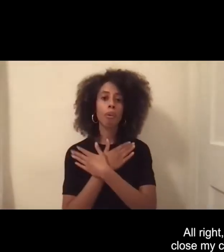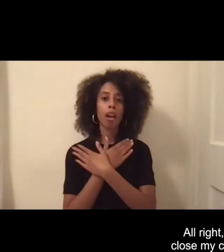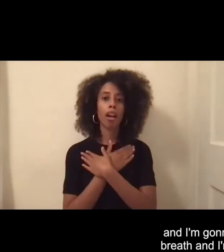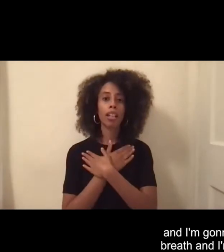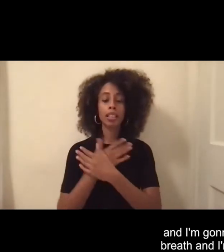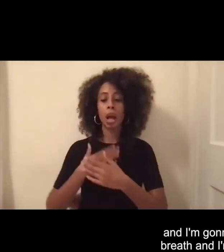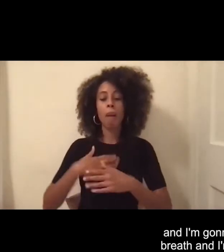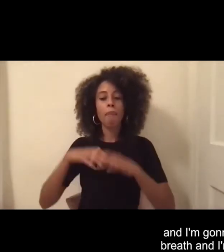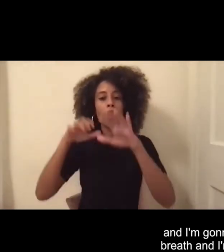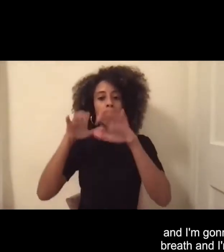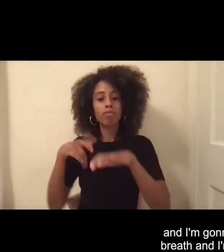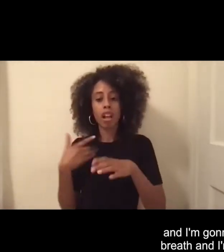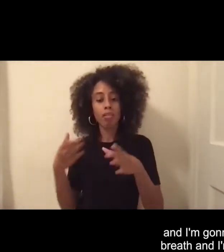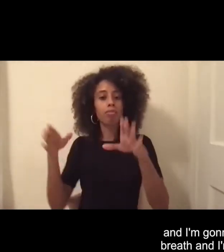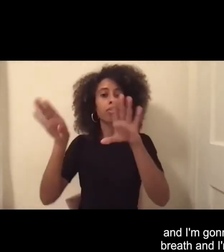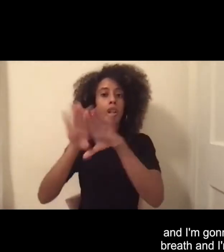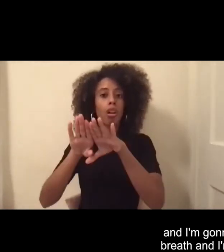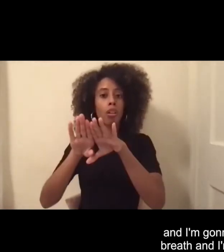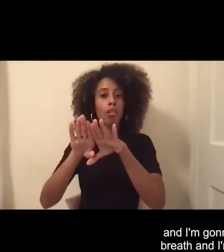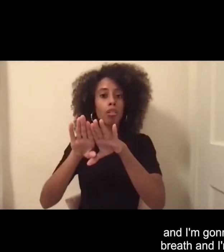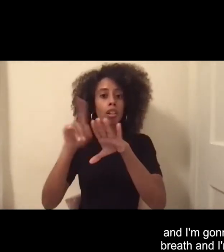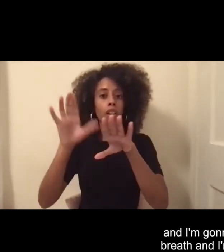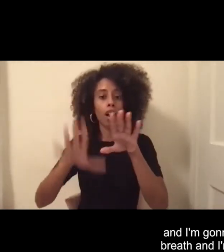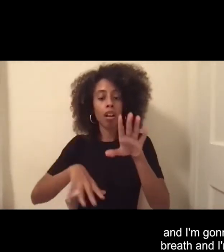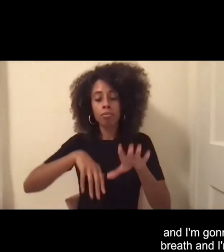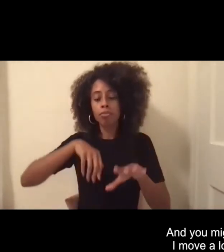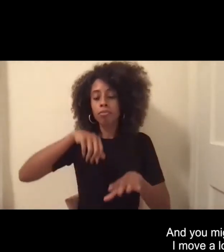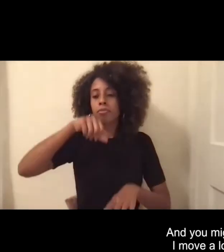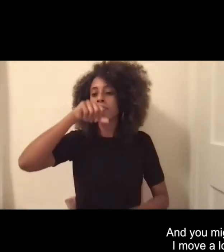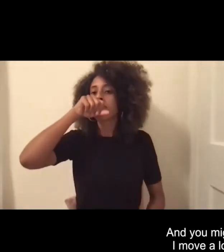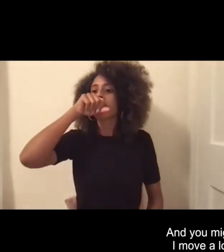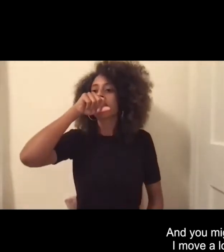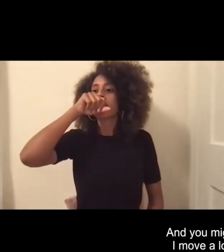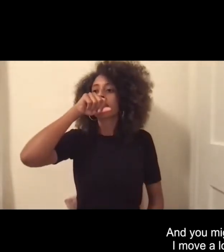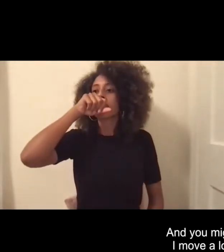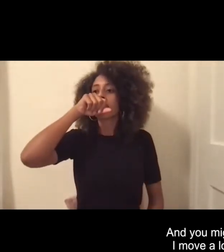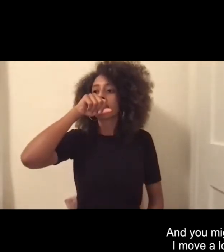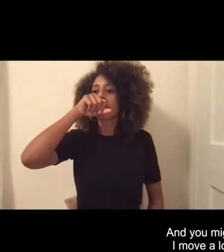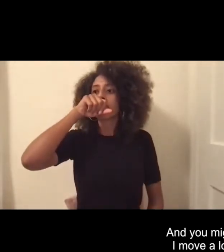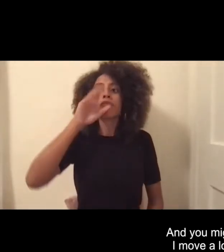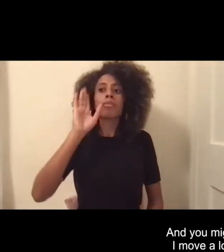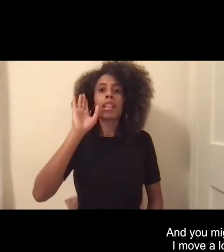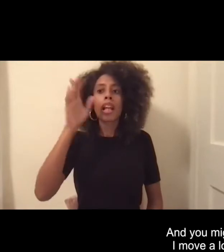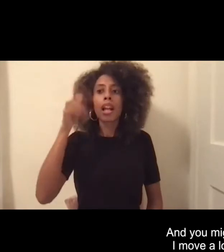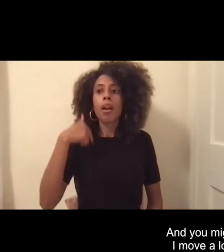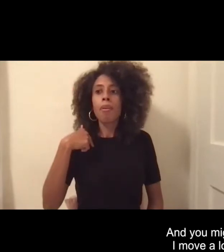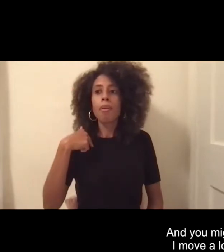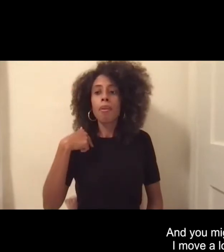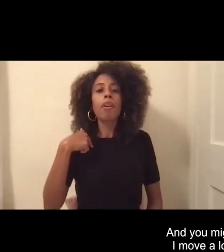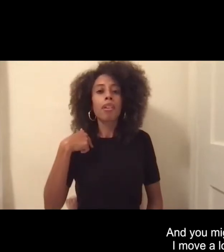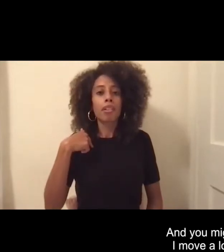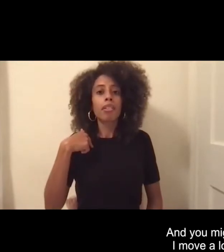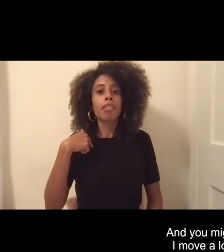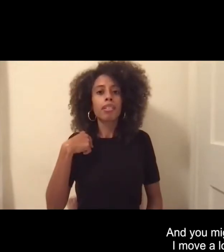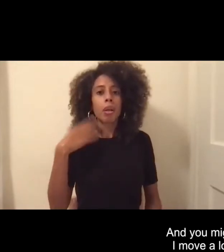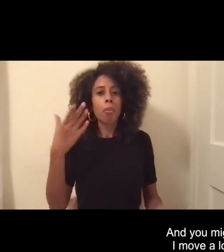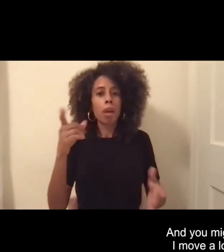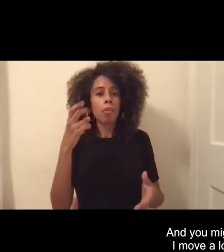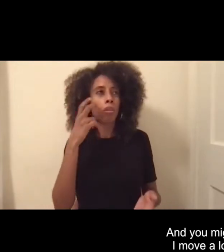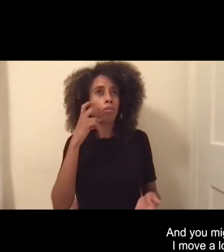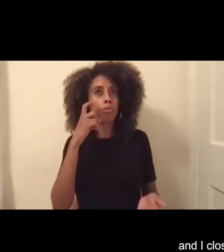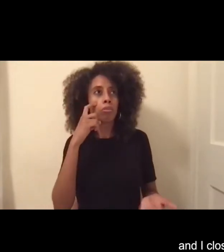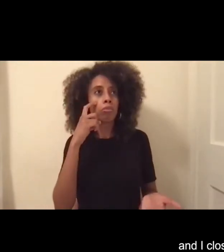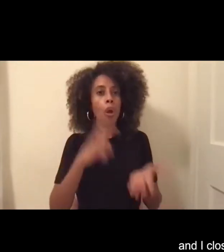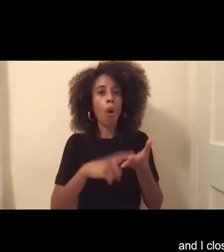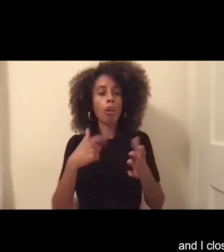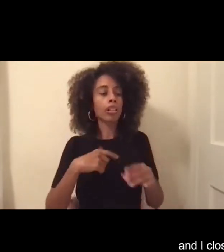now, and I'm gonna take a deep breath, and I'm going to pull, and you might notice that I move a lot when I